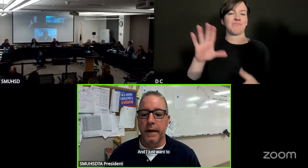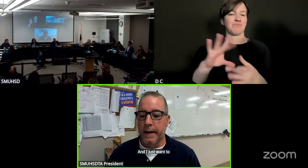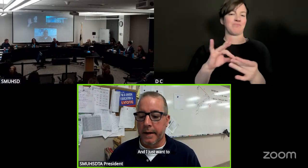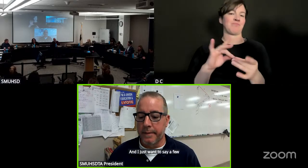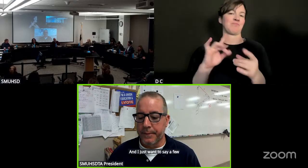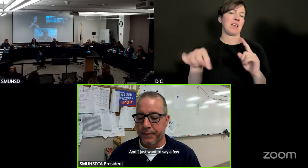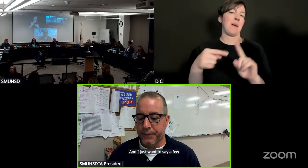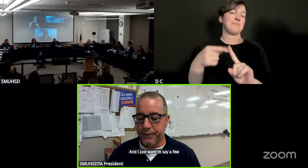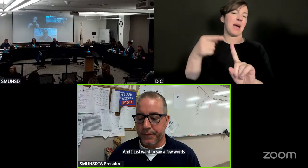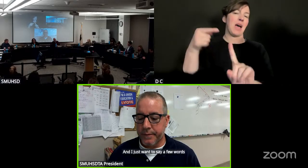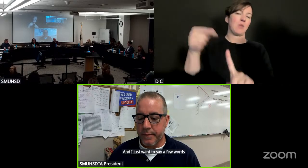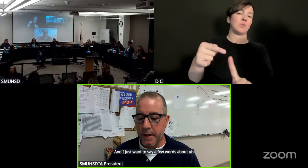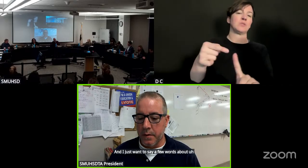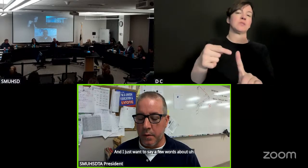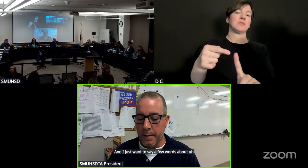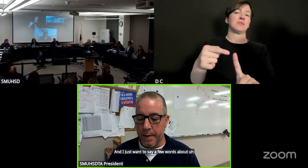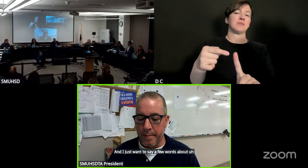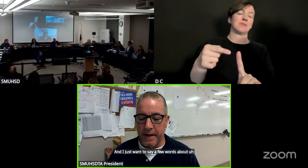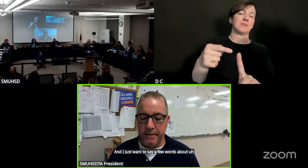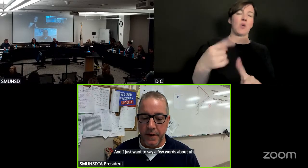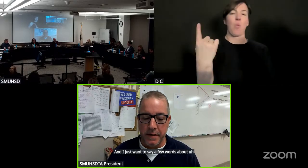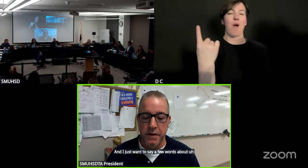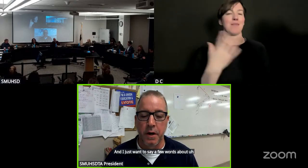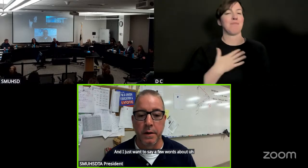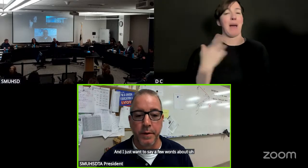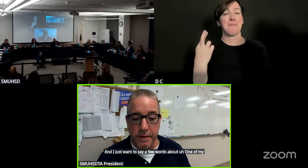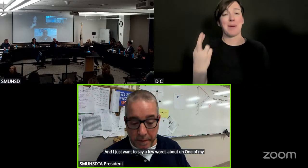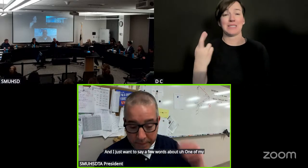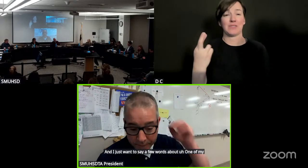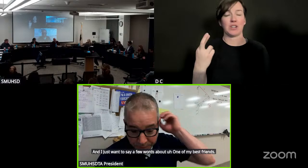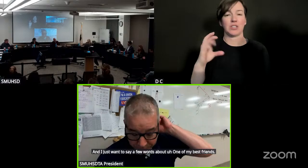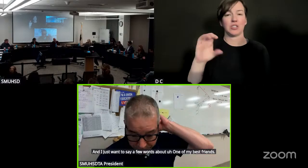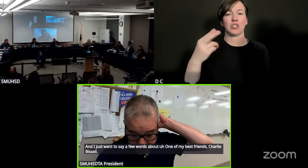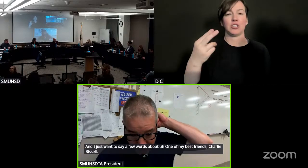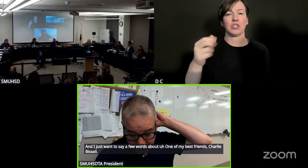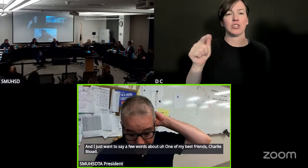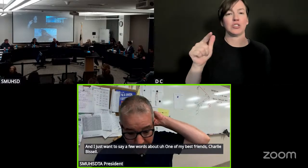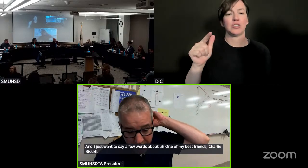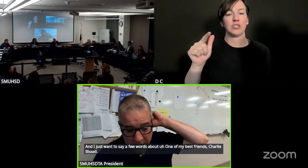about one of my best friends, Charlie Bissell.